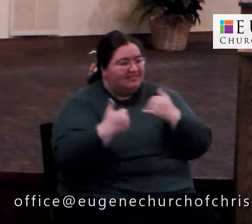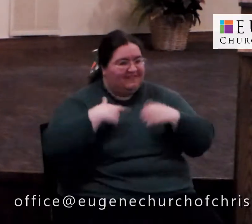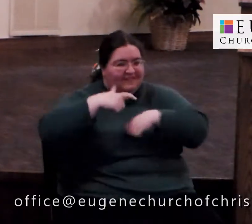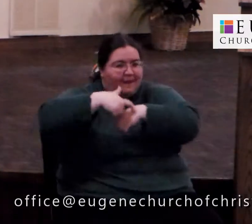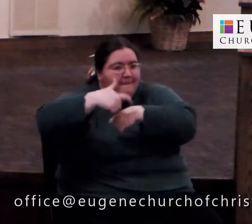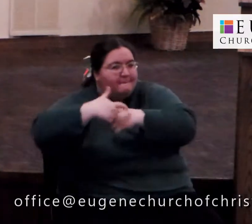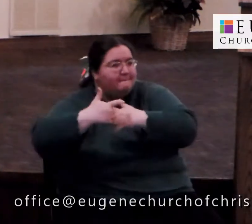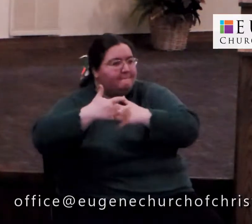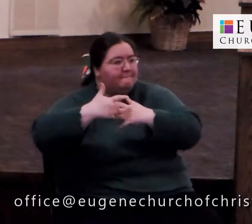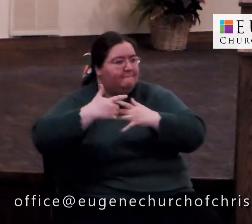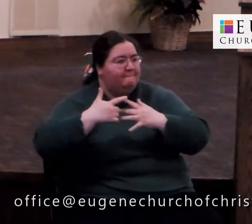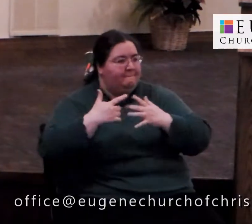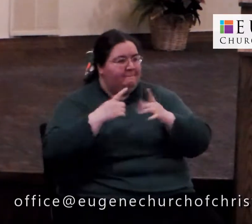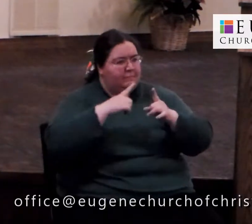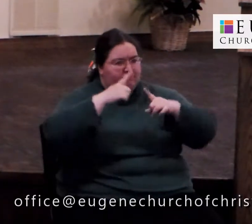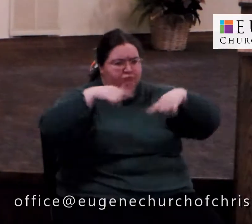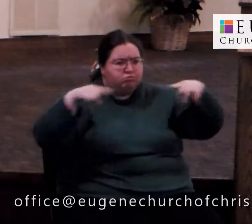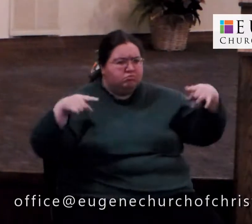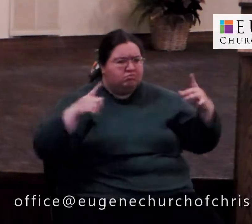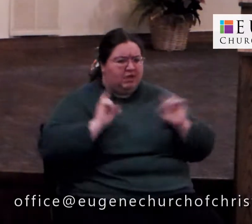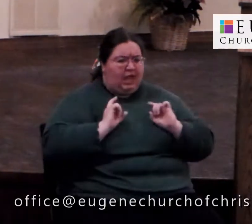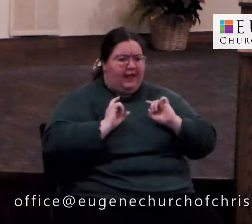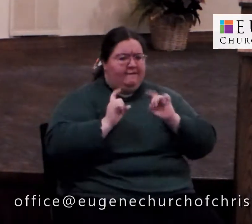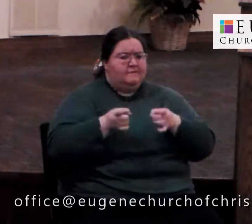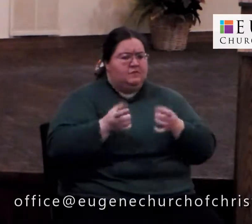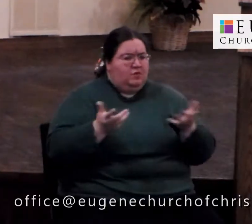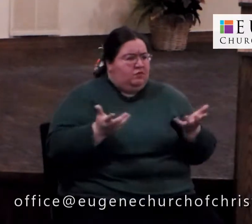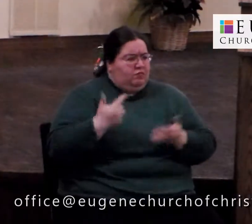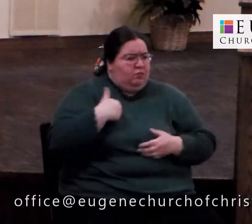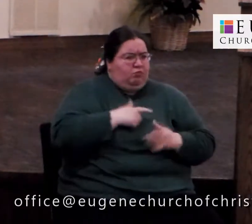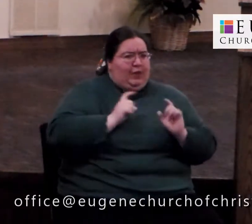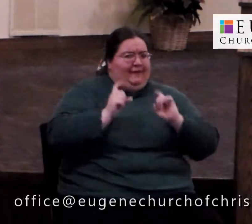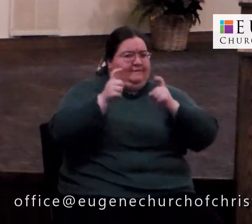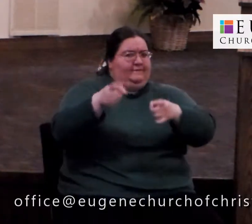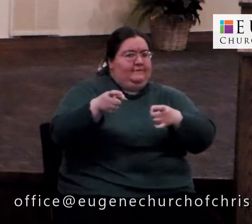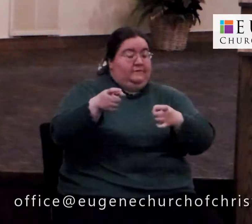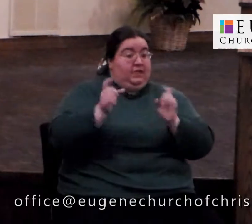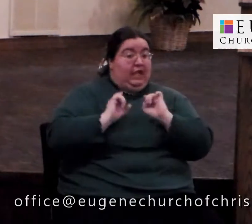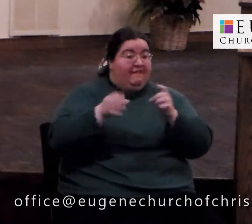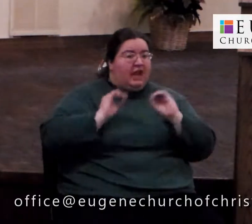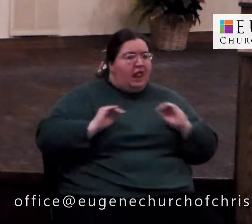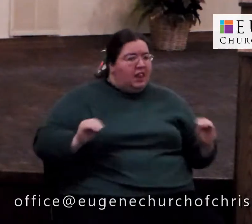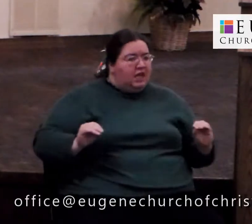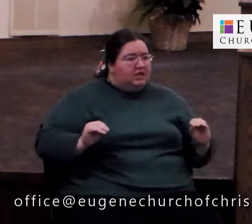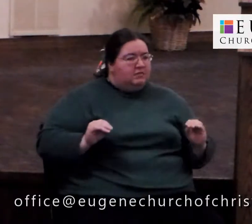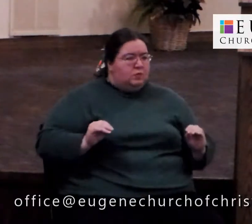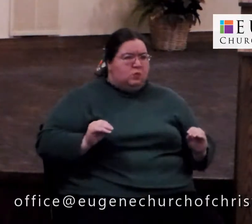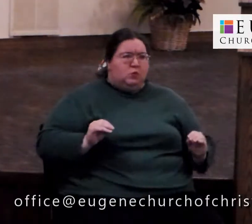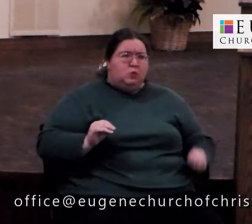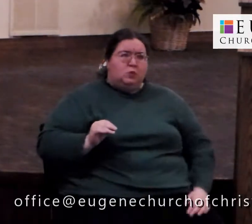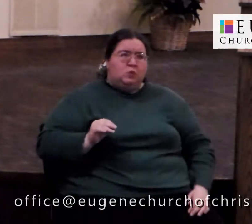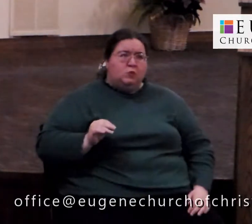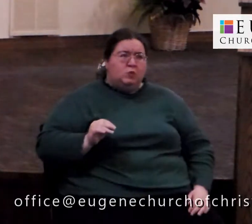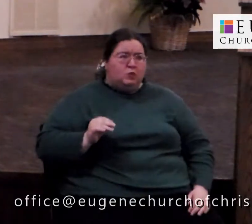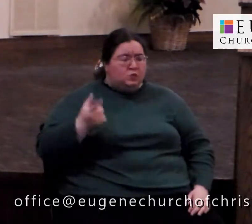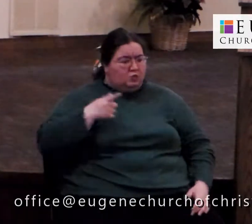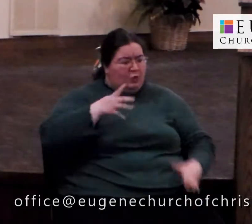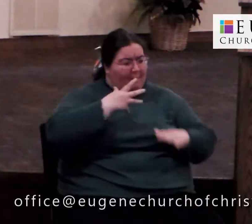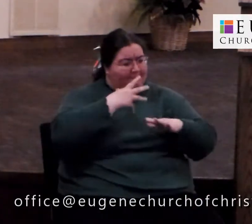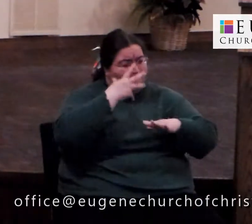or whether it's giving things or service. What are we bringing to give? Because I will tell you, if you bring nothing to give, you are